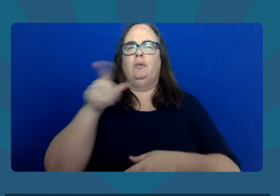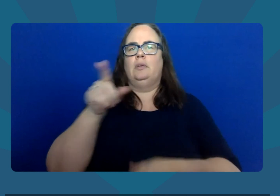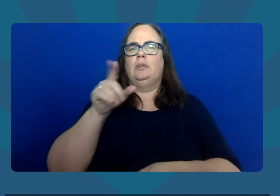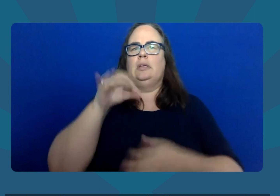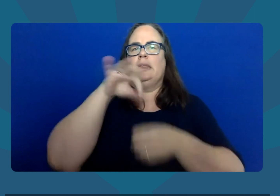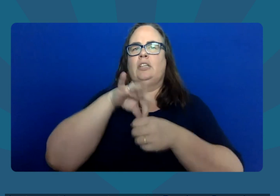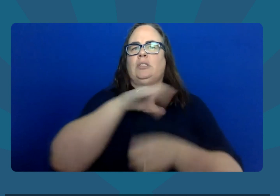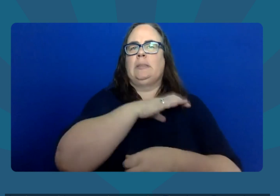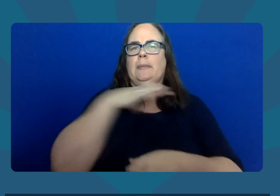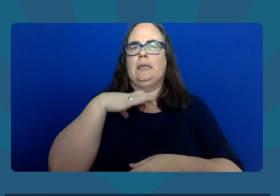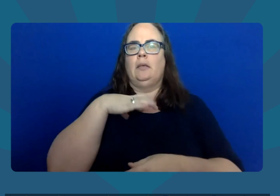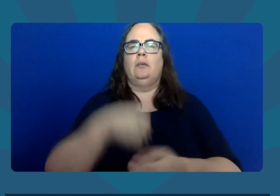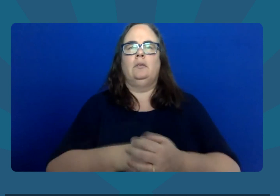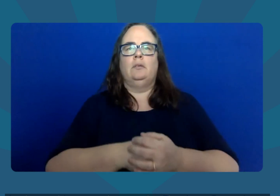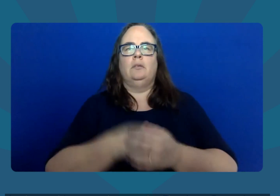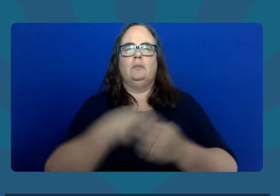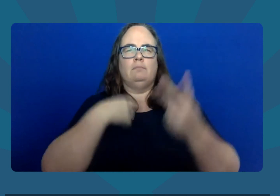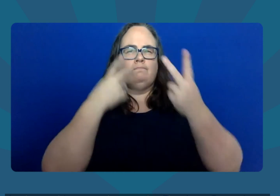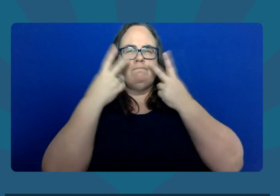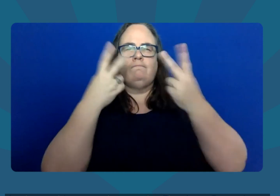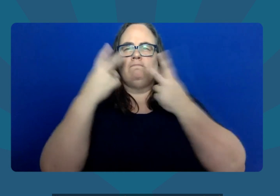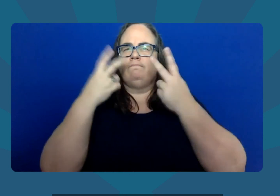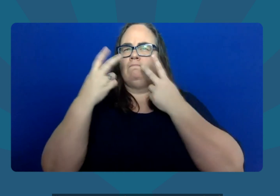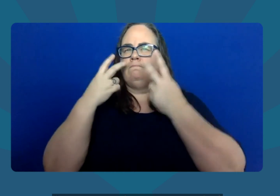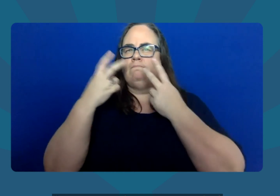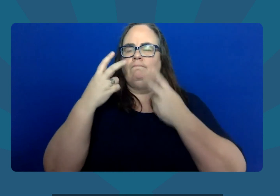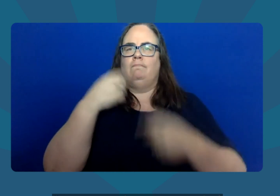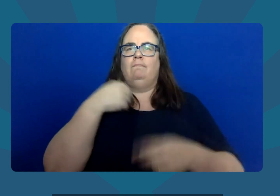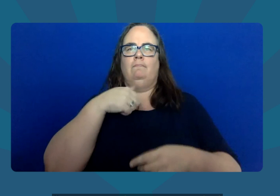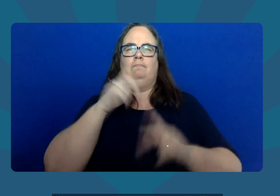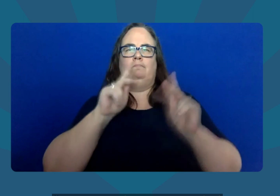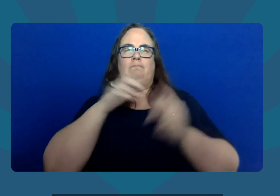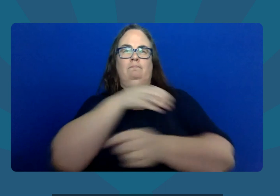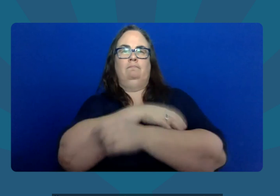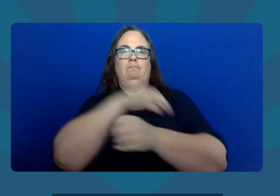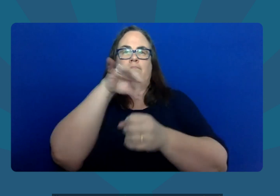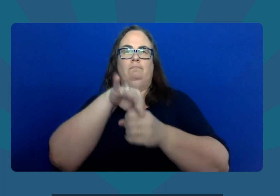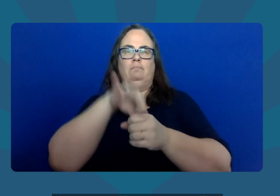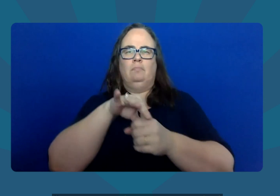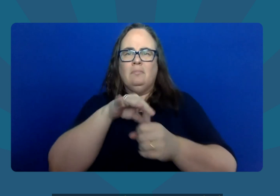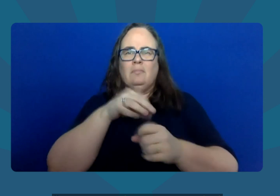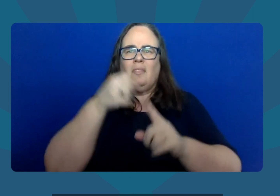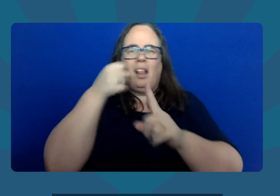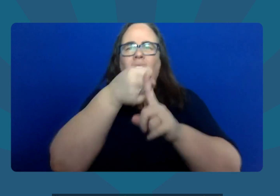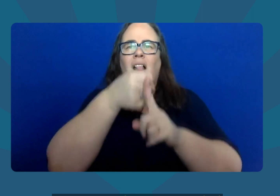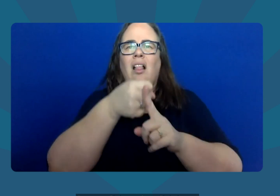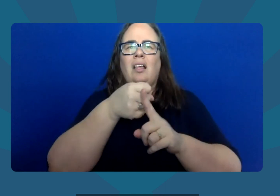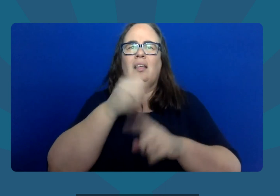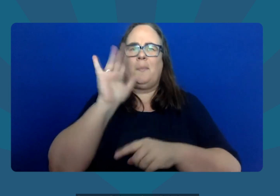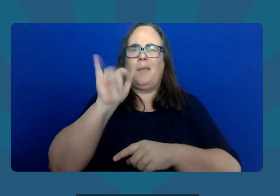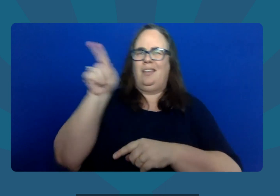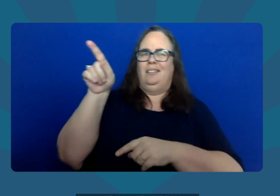As the ranking member on the Elections Committee, I've seen our democracy attacked